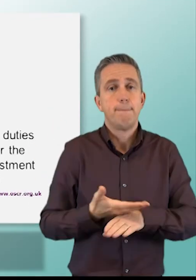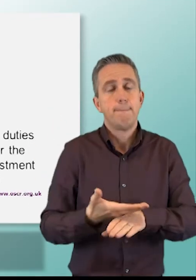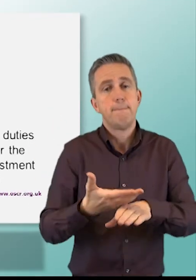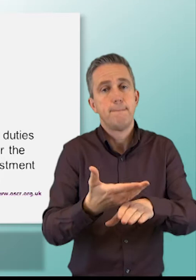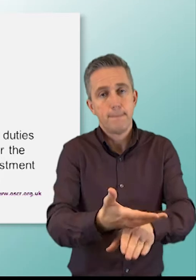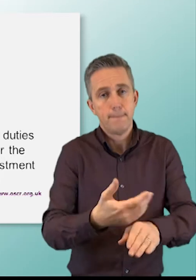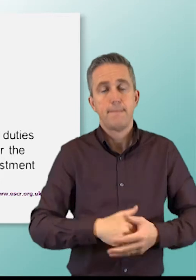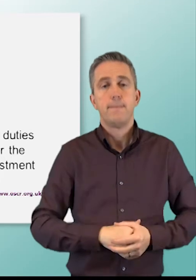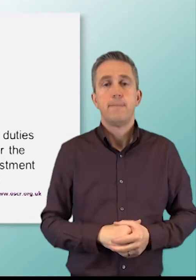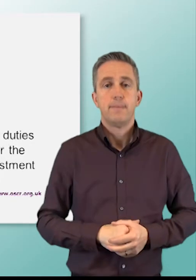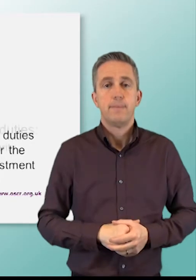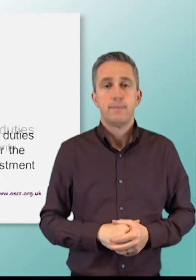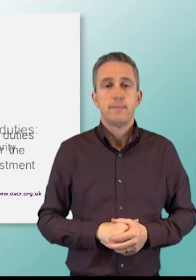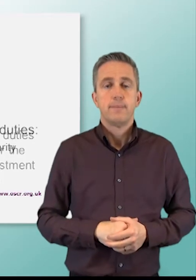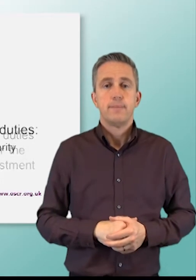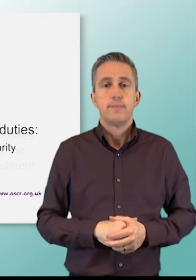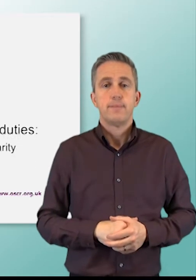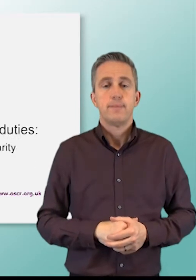level.